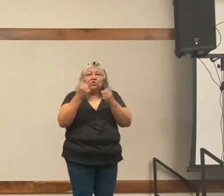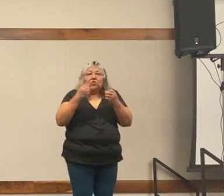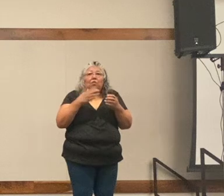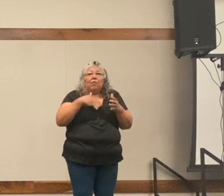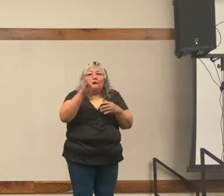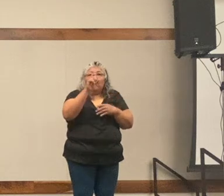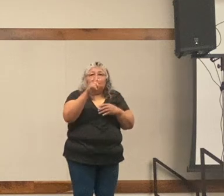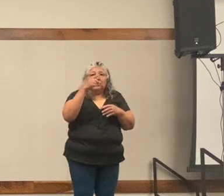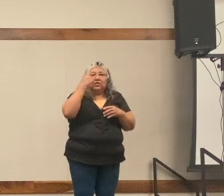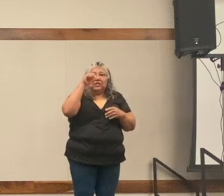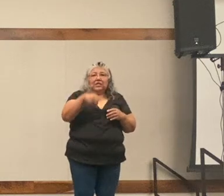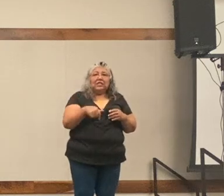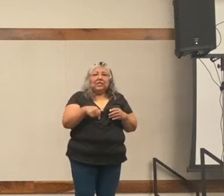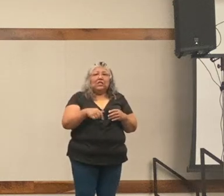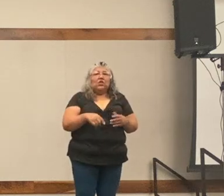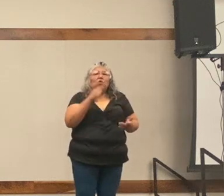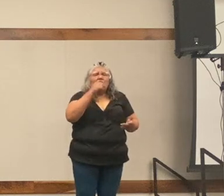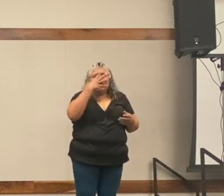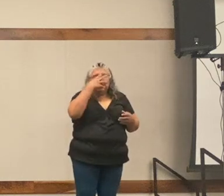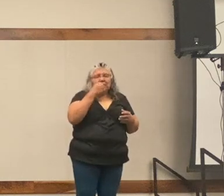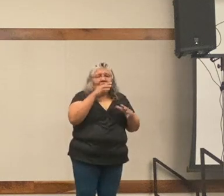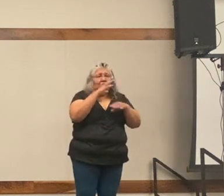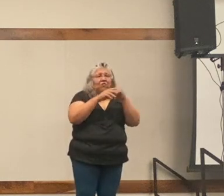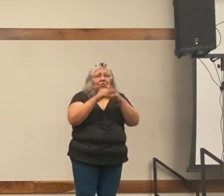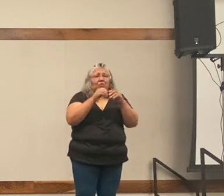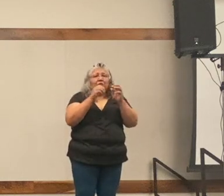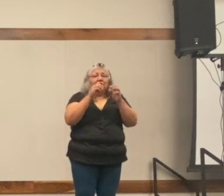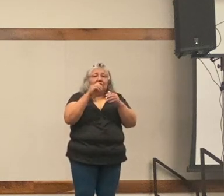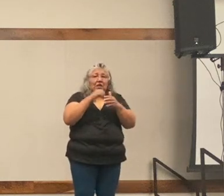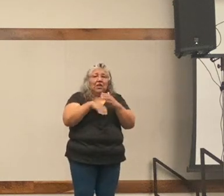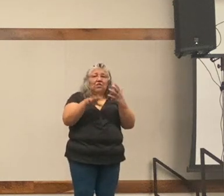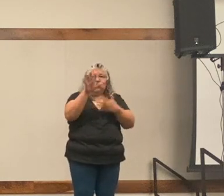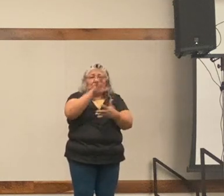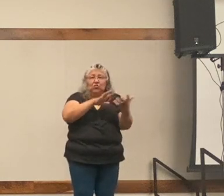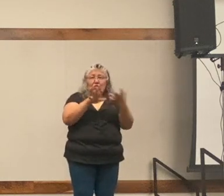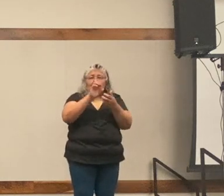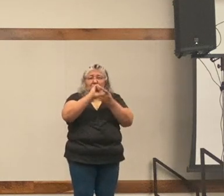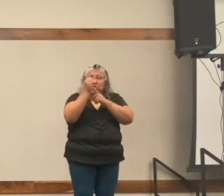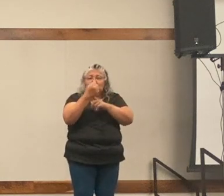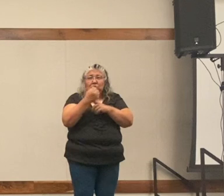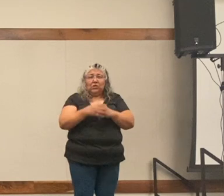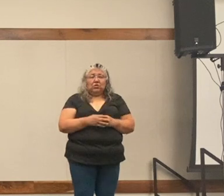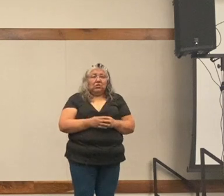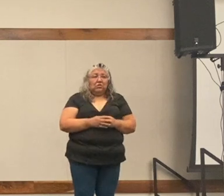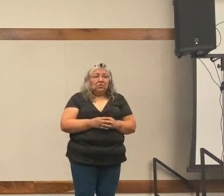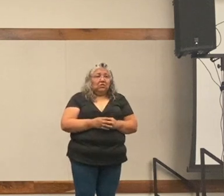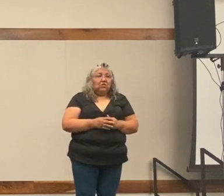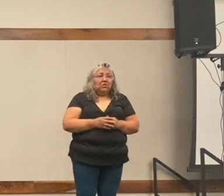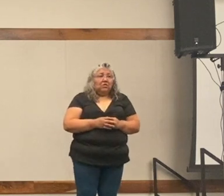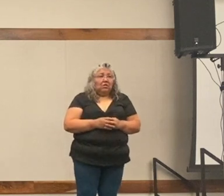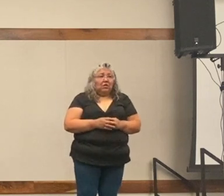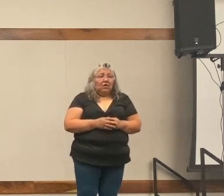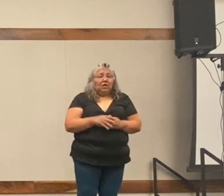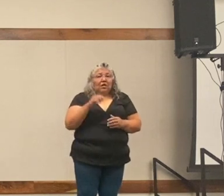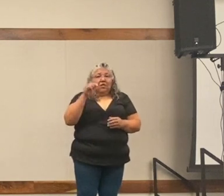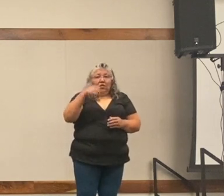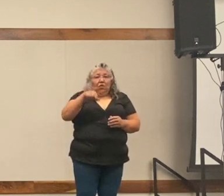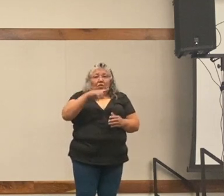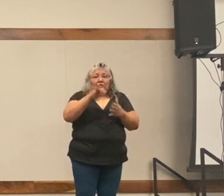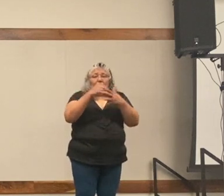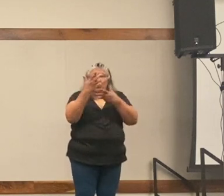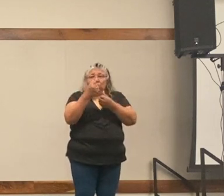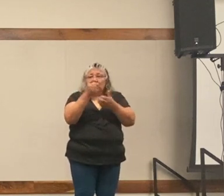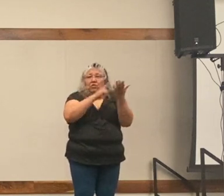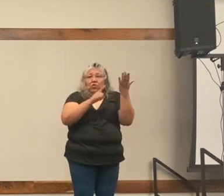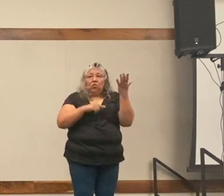my question is this, is who can sleep comfortably in their stormy situations? It is those who trust in the